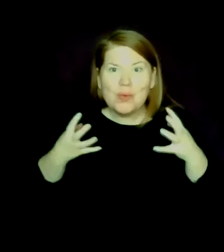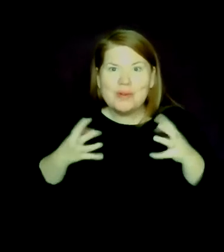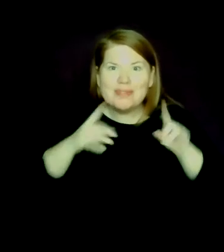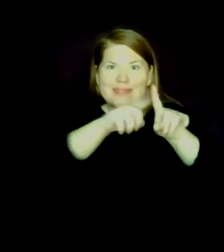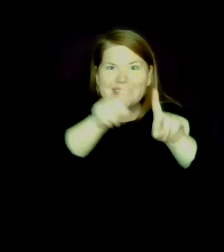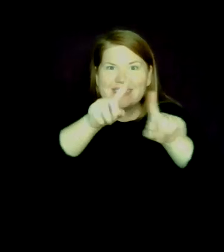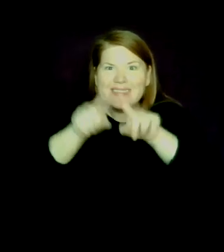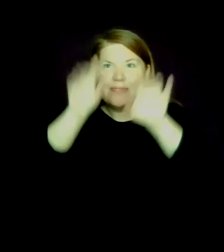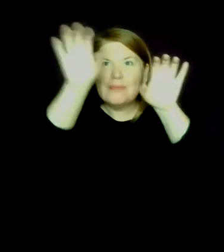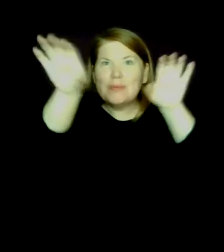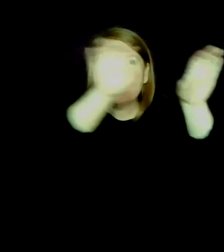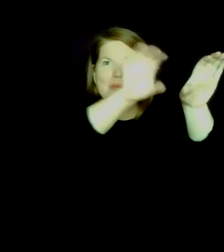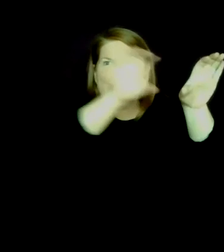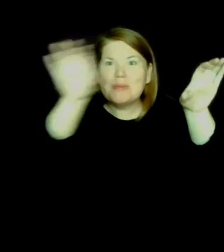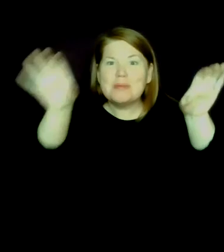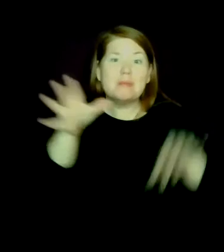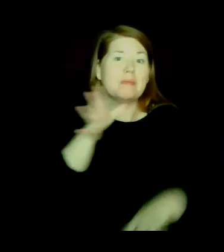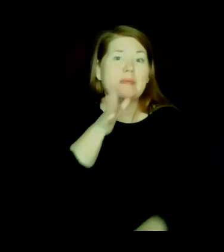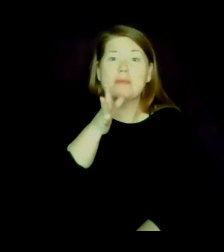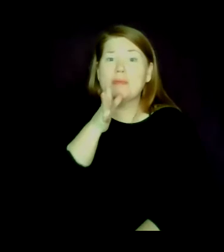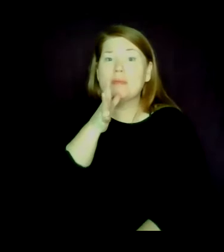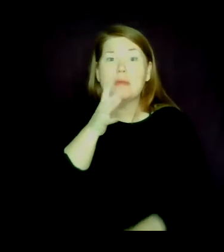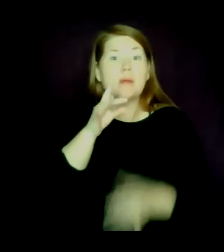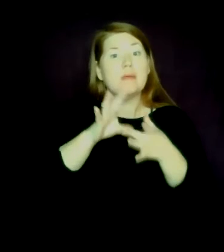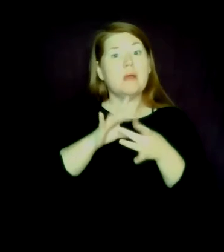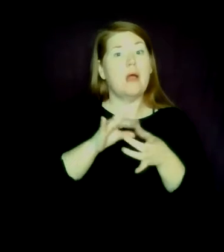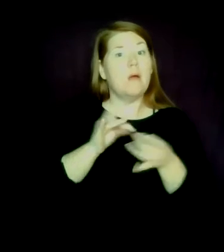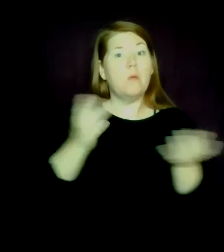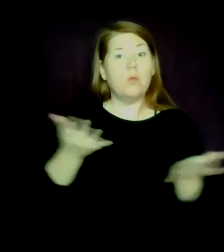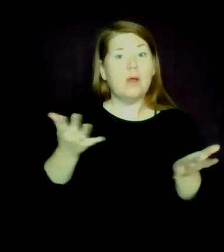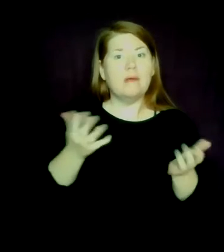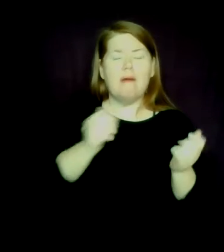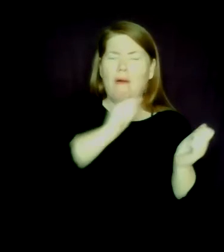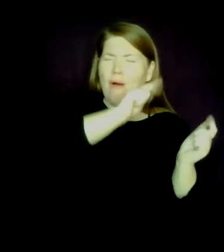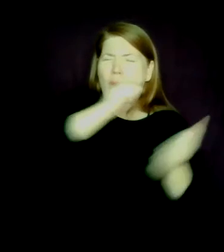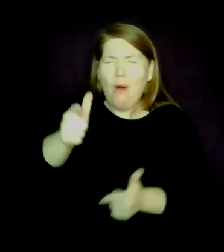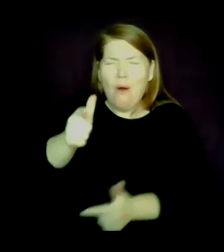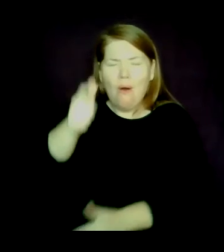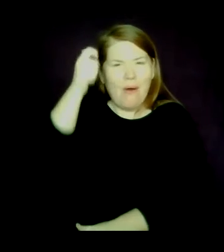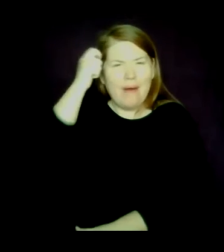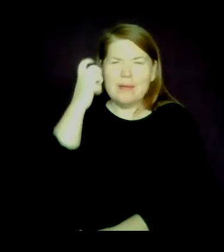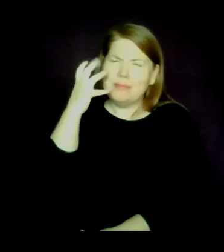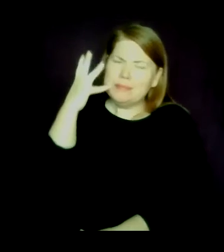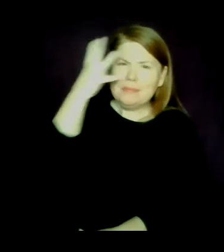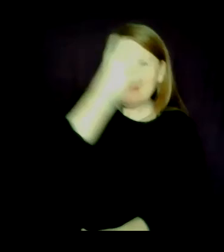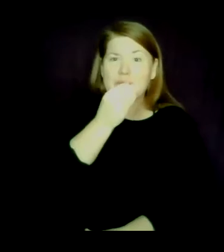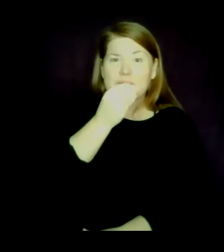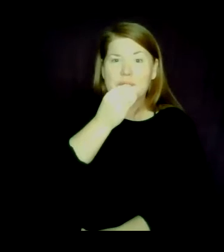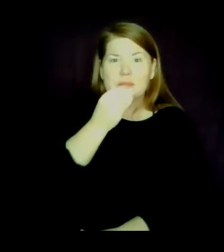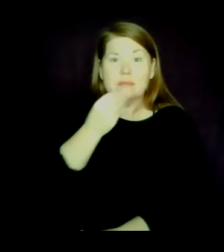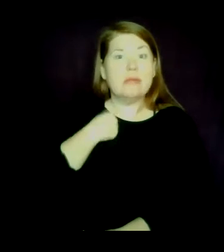Mama says all hair is beautiful. While Mama hangs up her coat, I jump in a chair